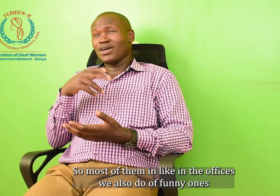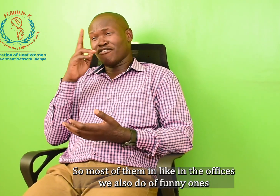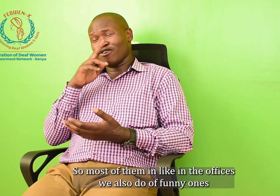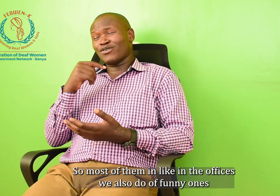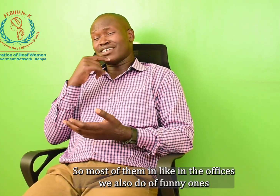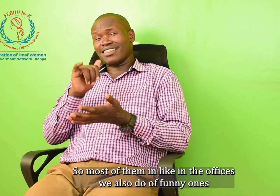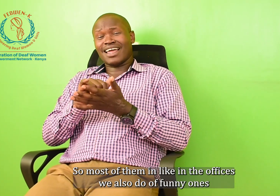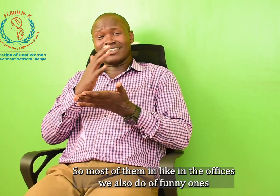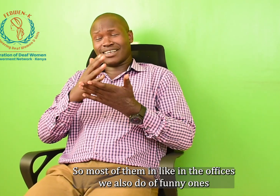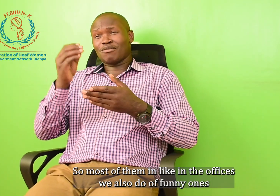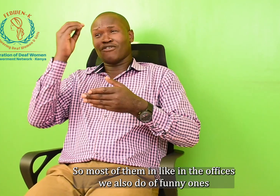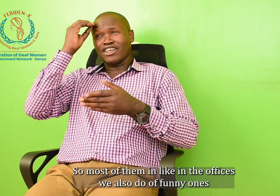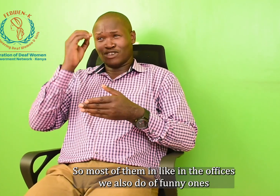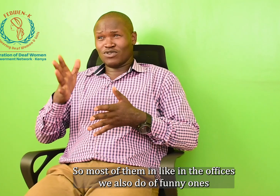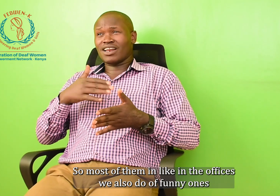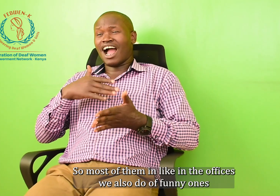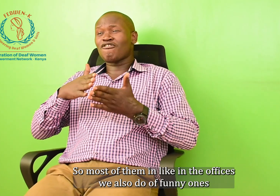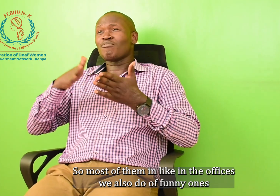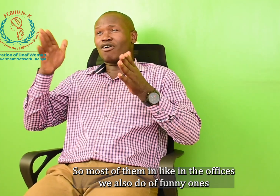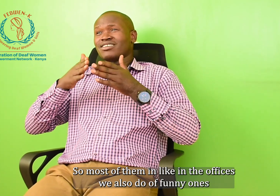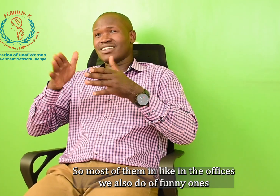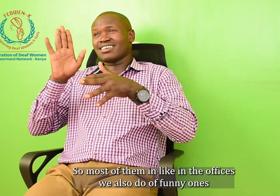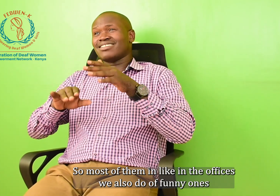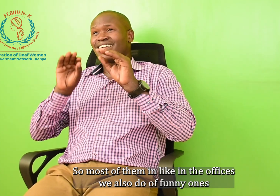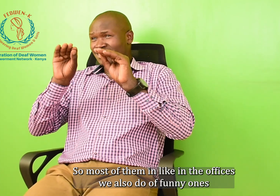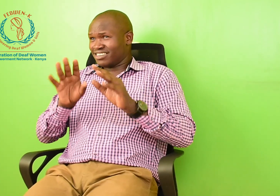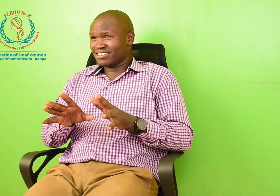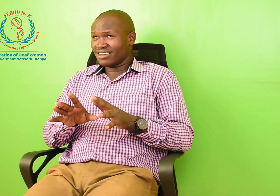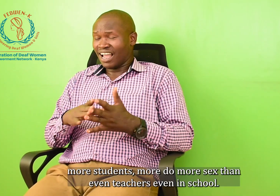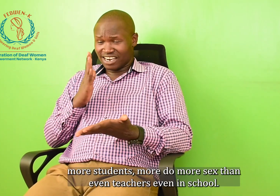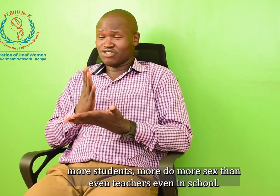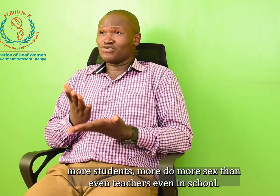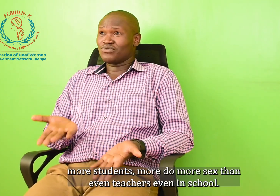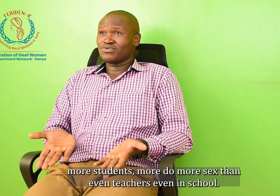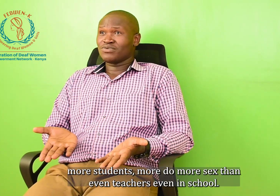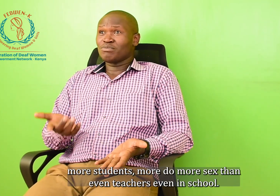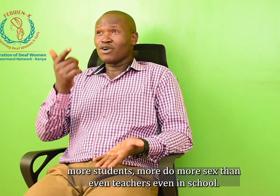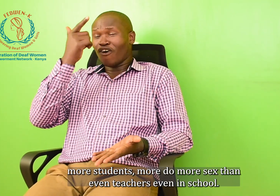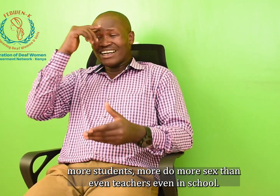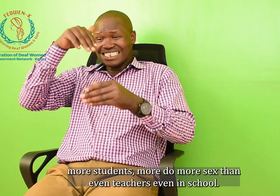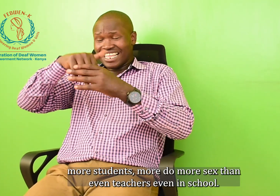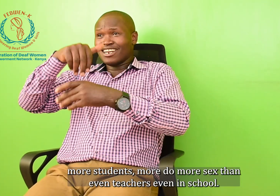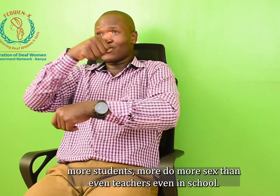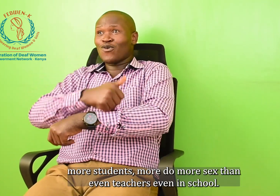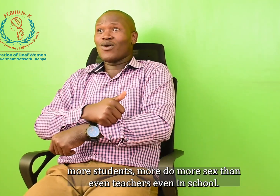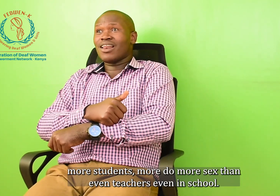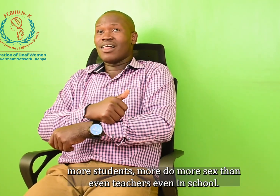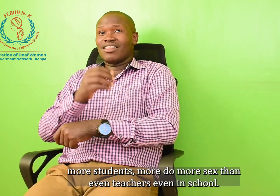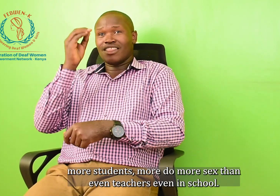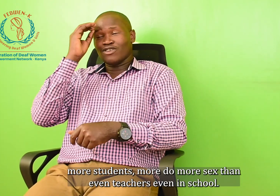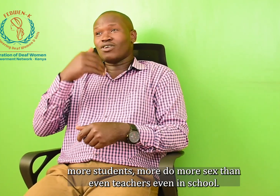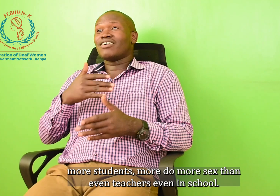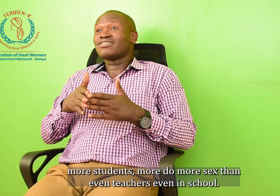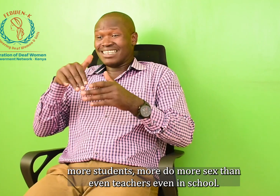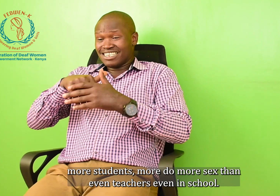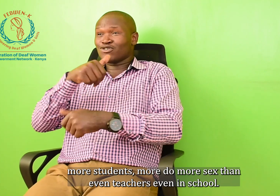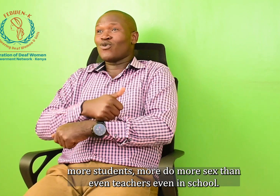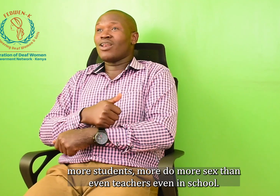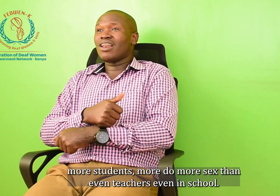the offices, we also do funny ones. More students do more sex than even teachers. Even in